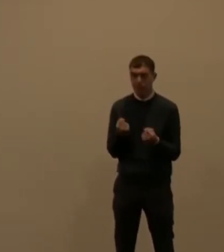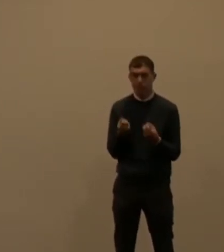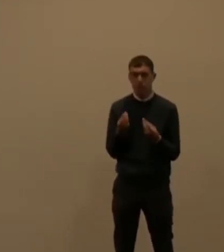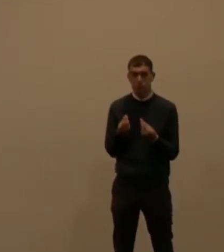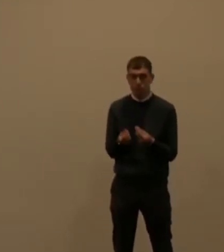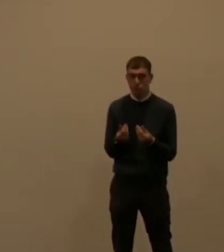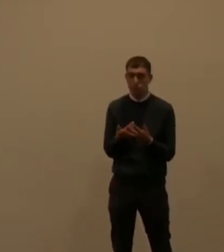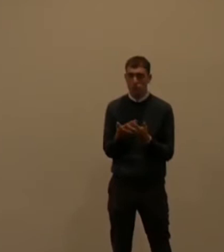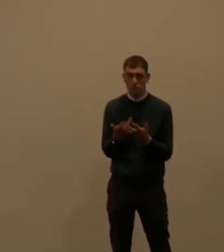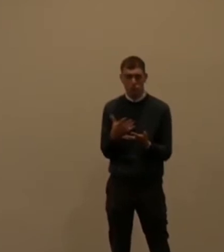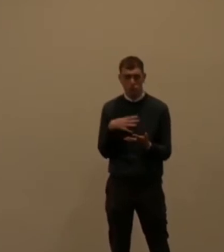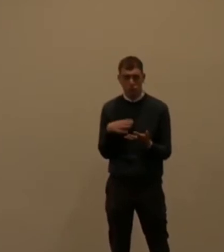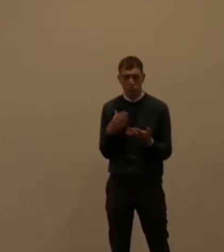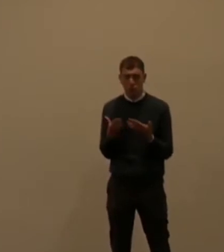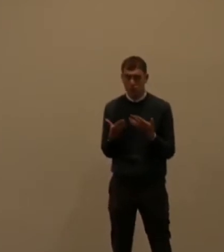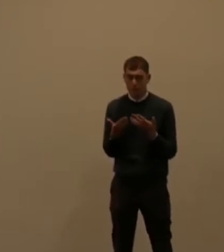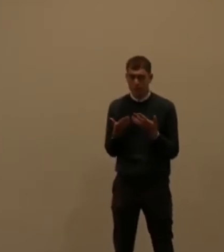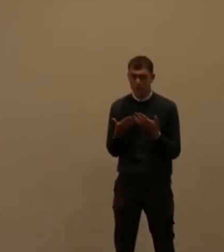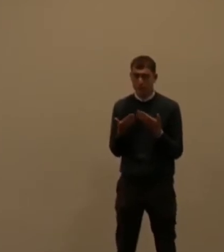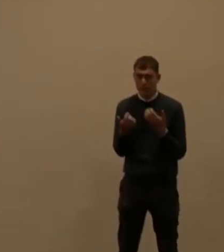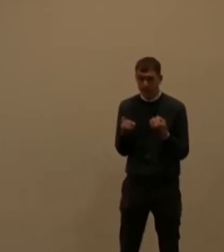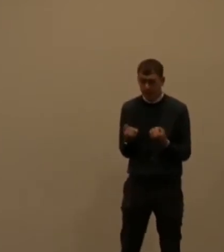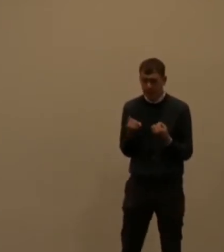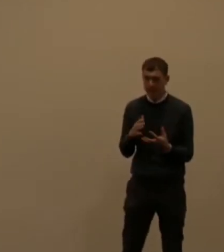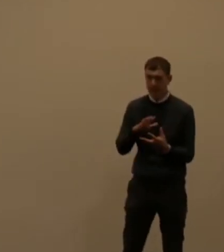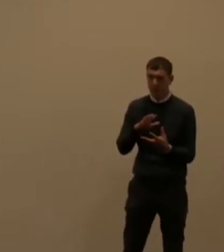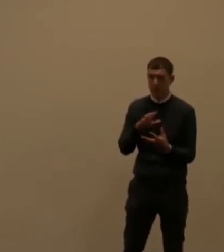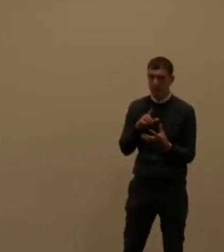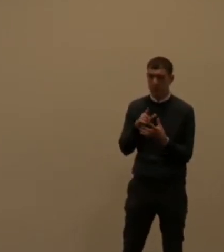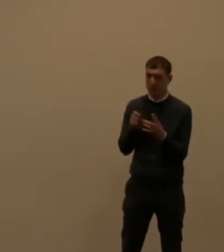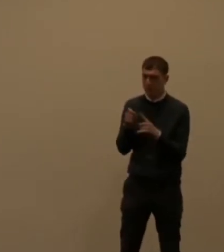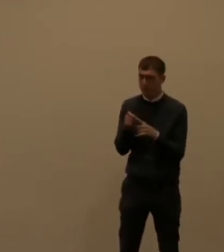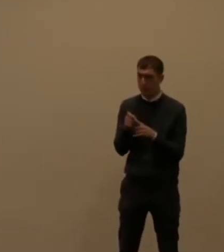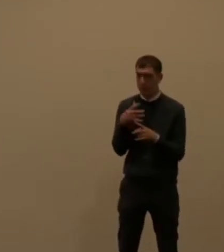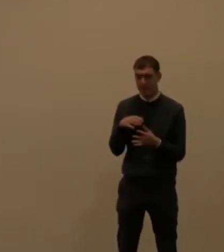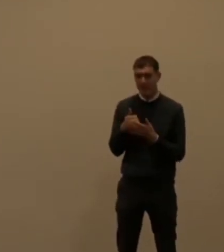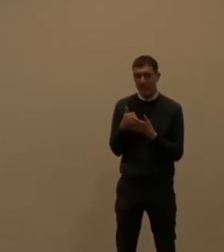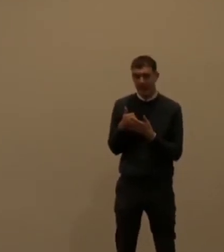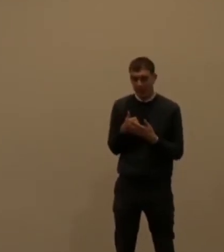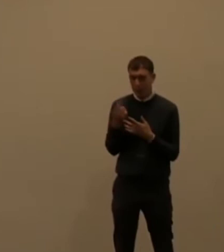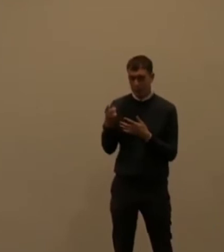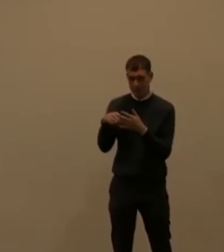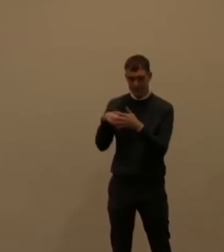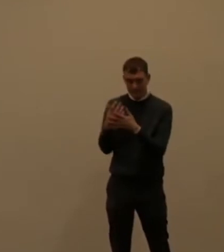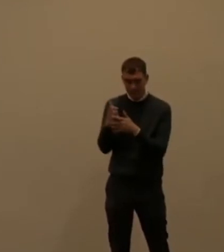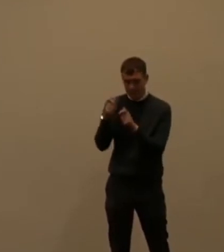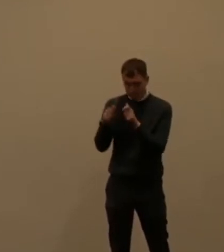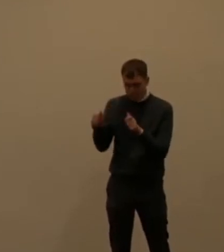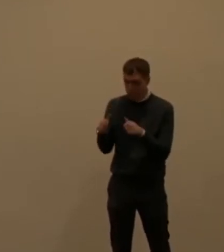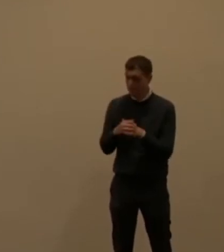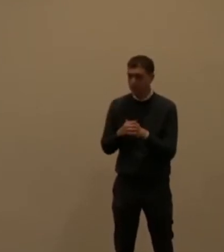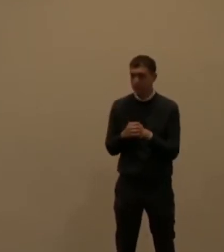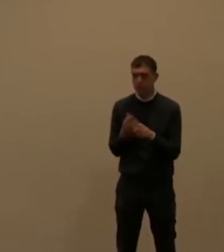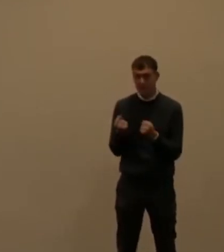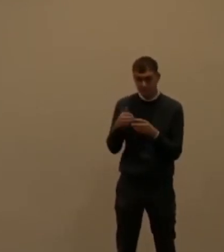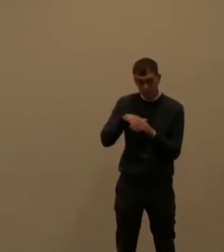it is that you want to go heavy on plugins, if you want to go heavy on the customization, you do need help from developers. Do you have that